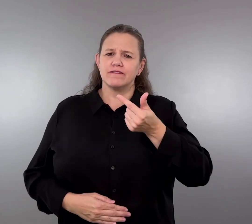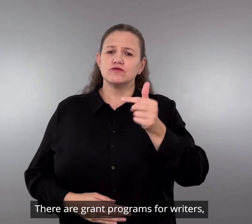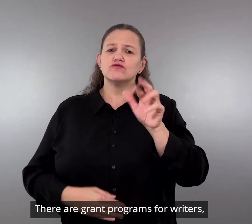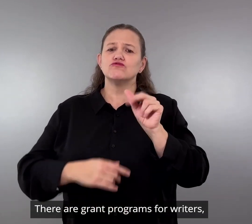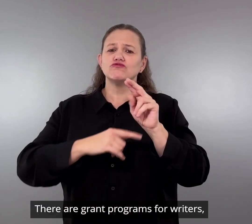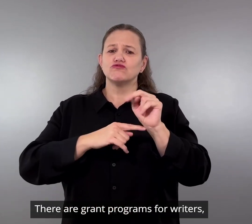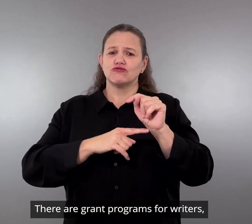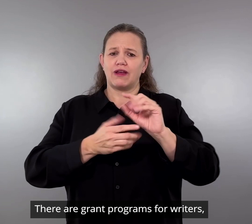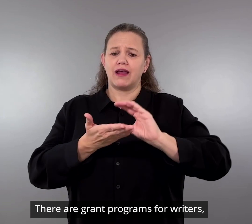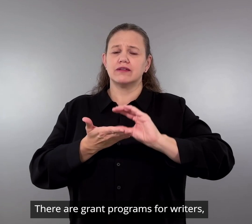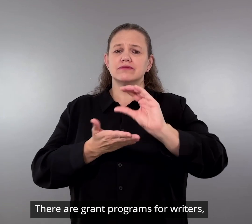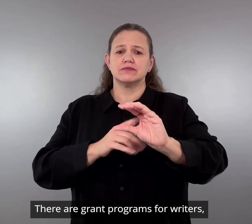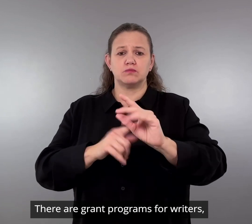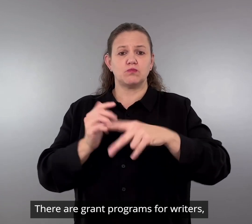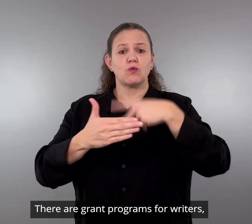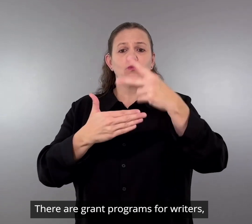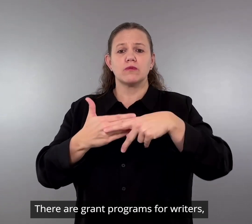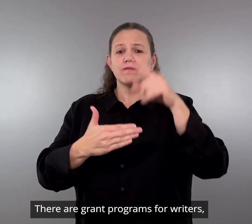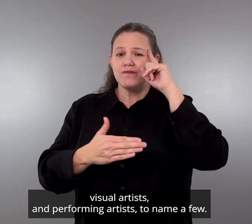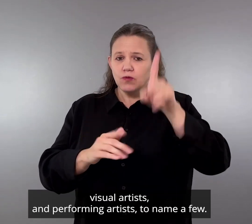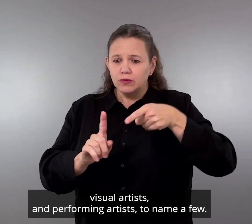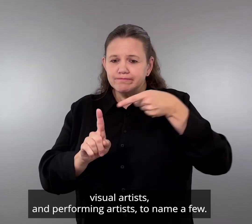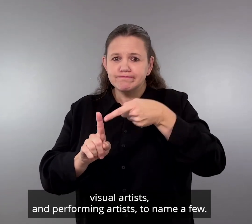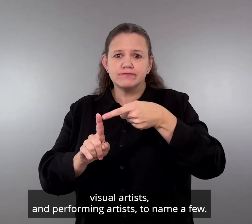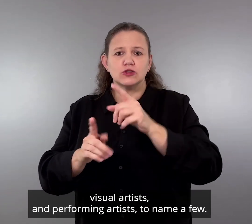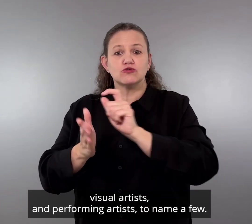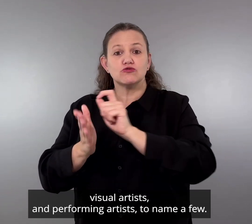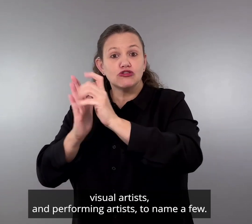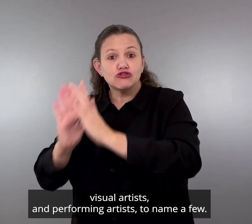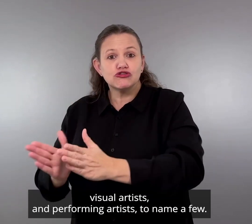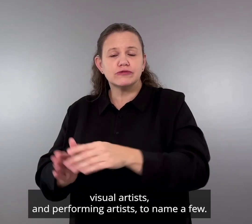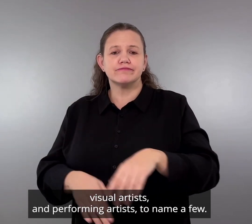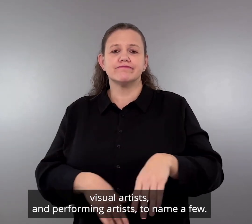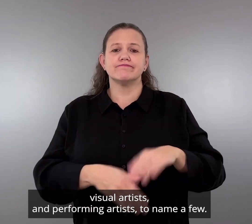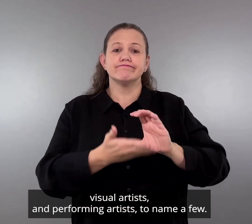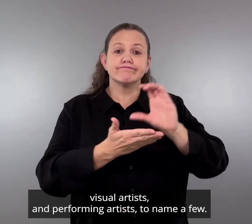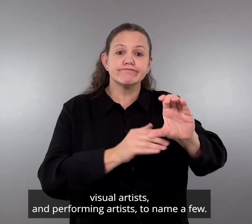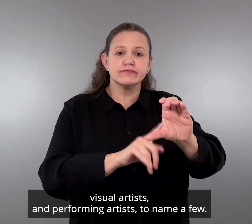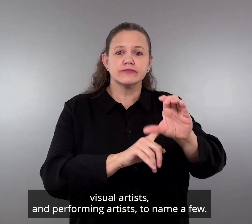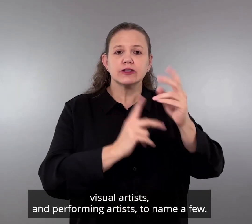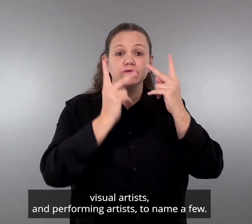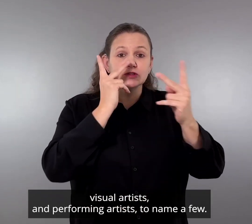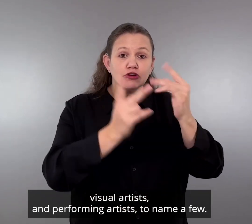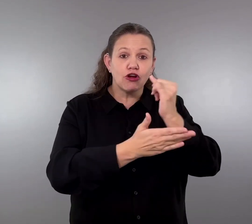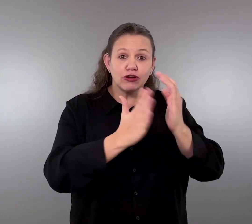There are grant programs for writers, visual artists, and performing artists, to name a few.